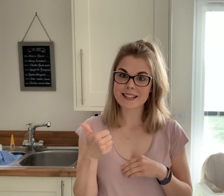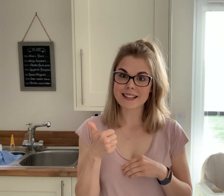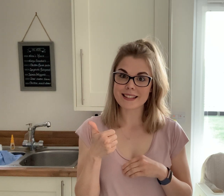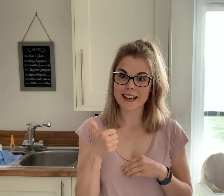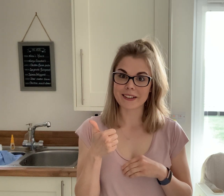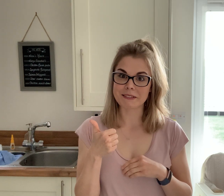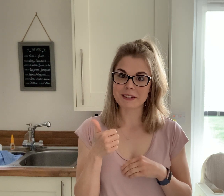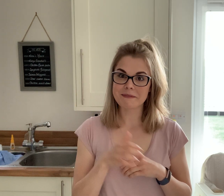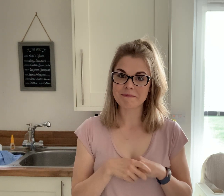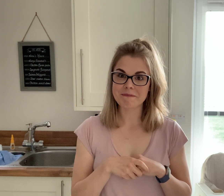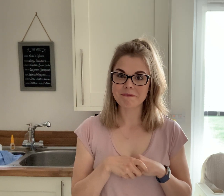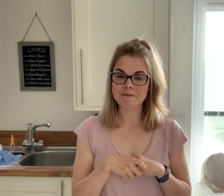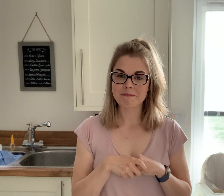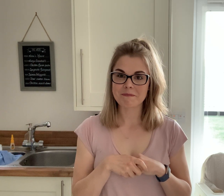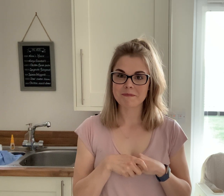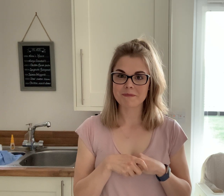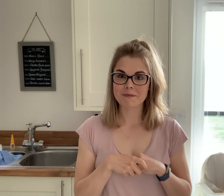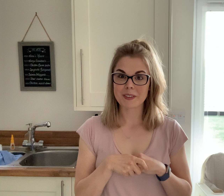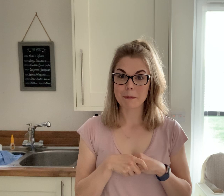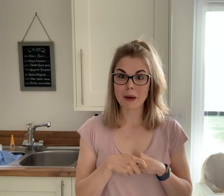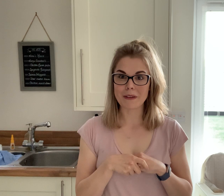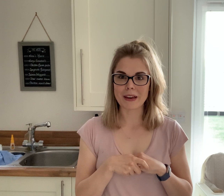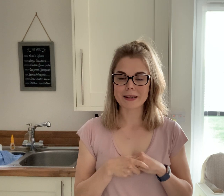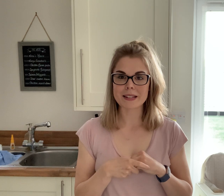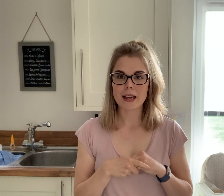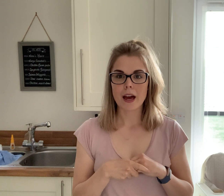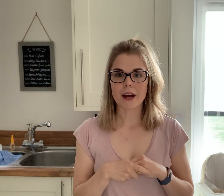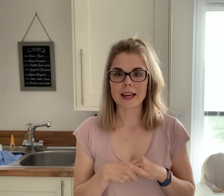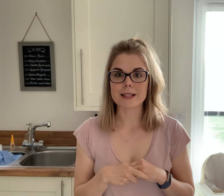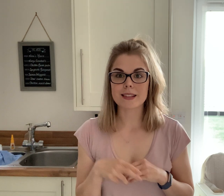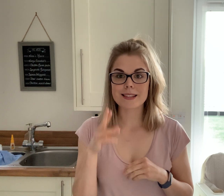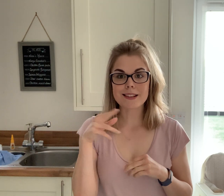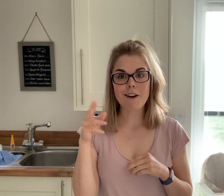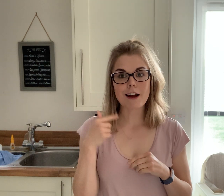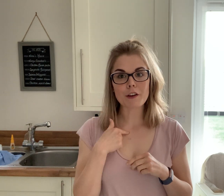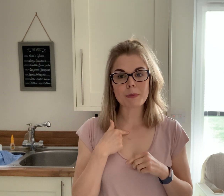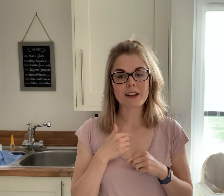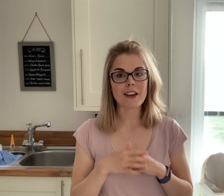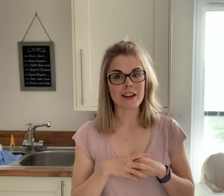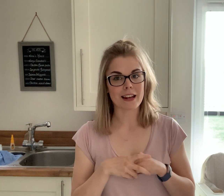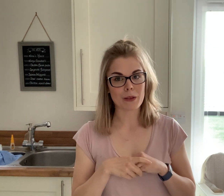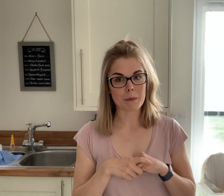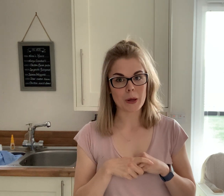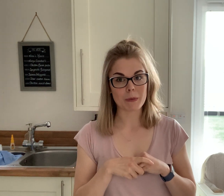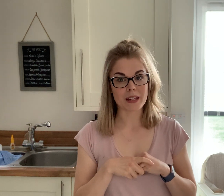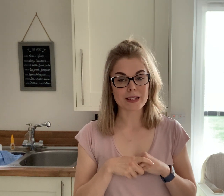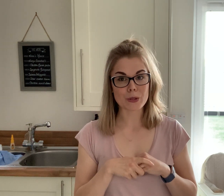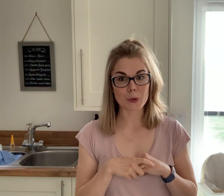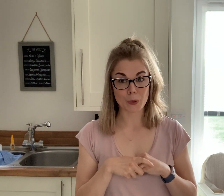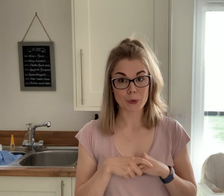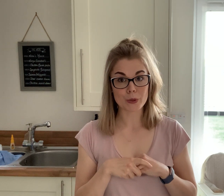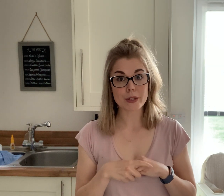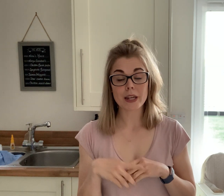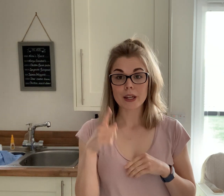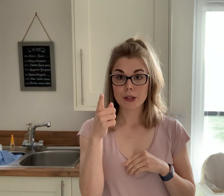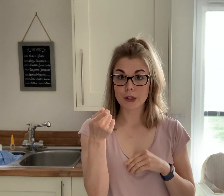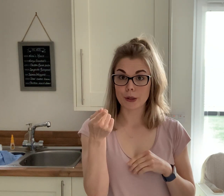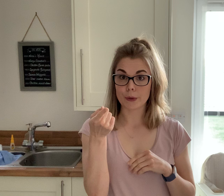does that sound? Perfect. Okay so the song I've been learning at the moment is called You